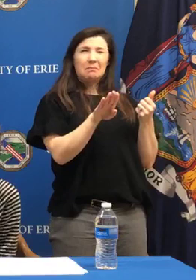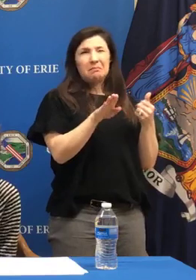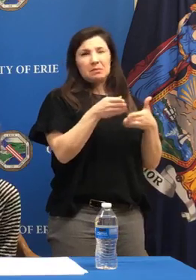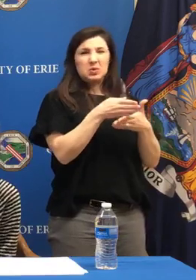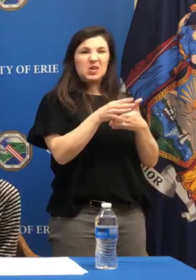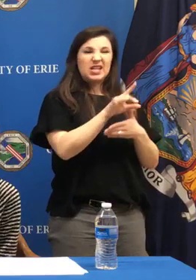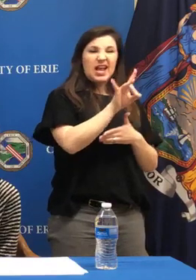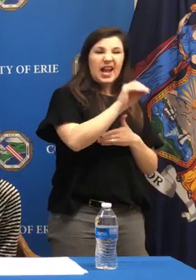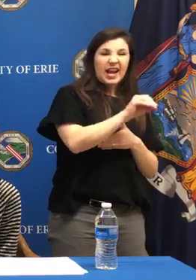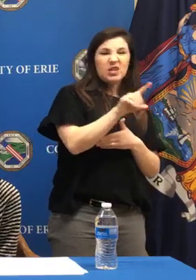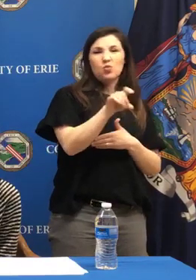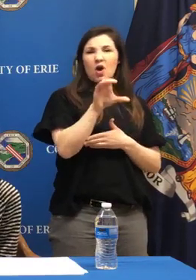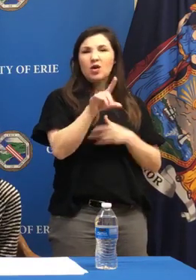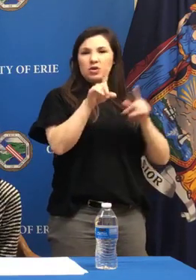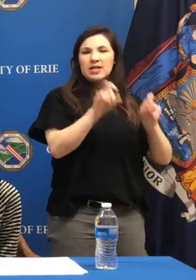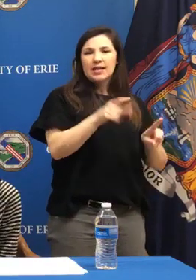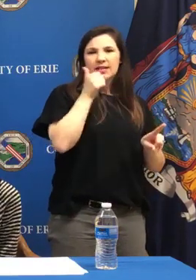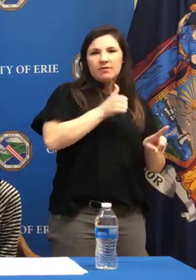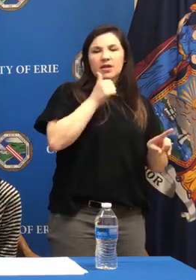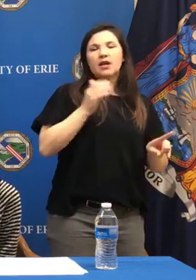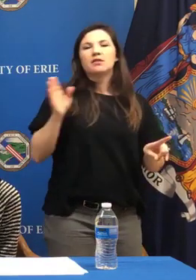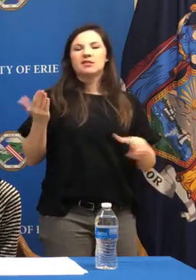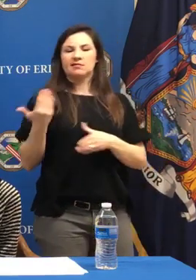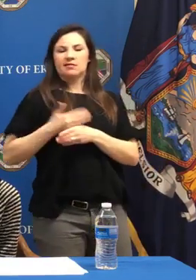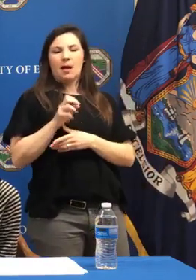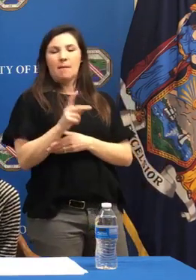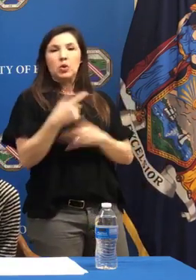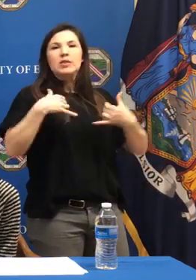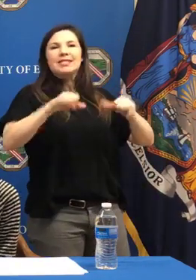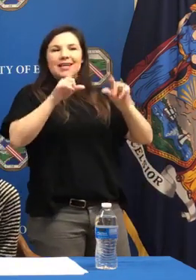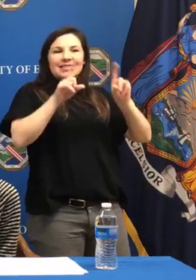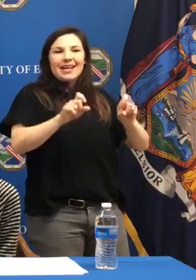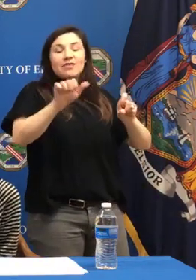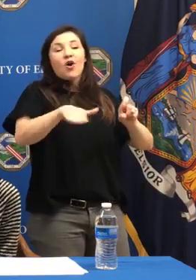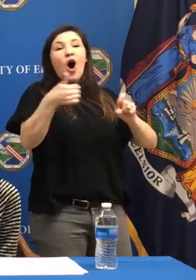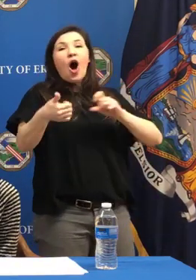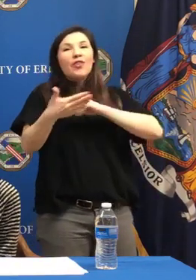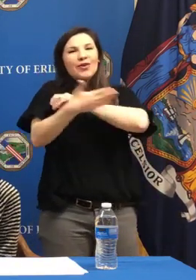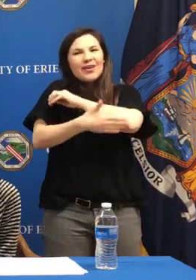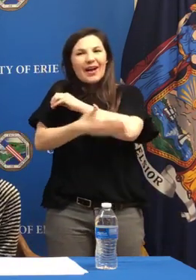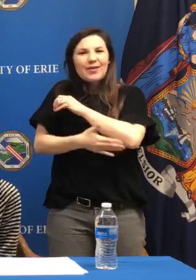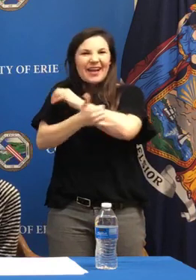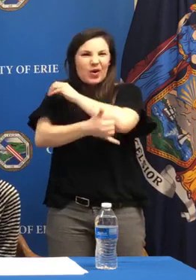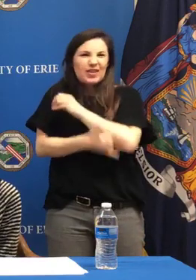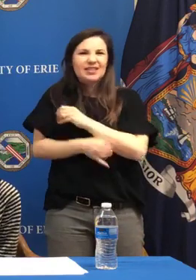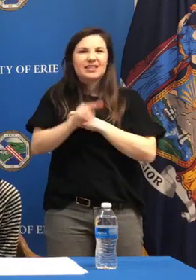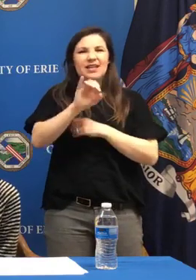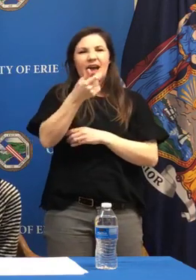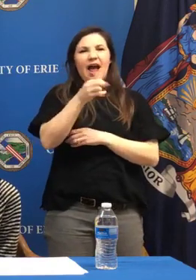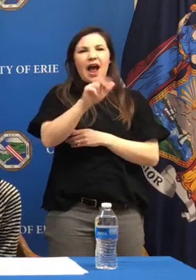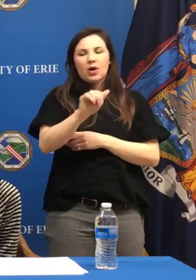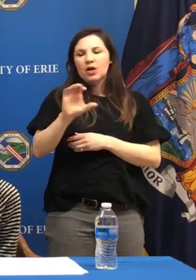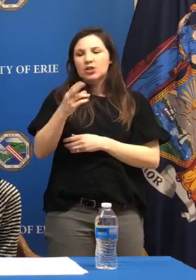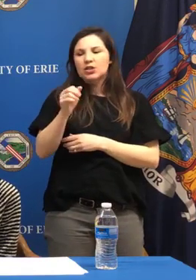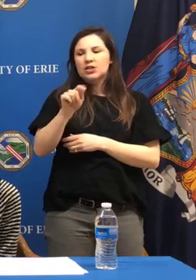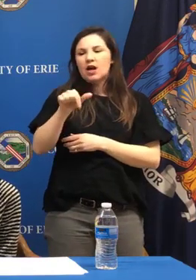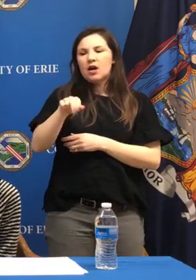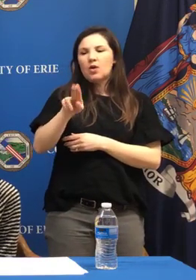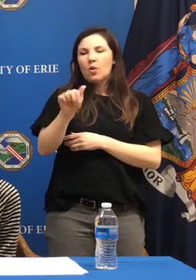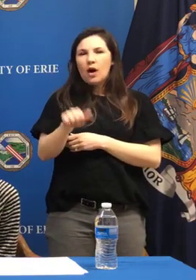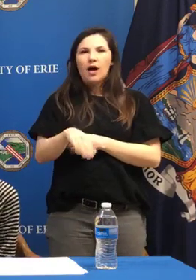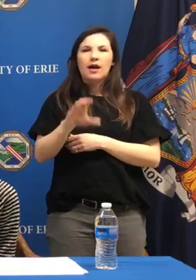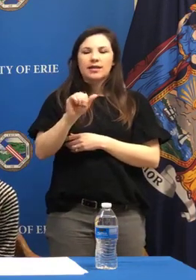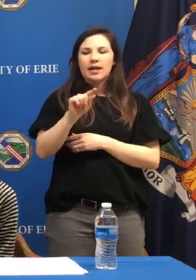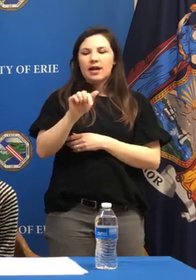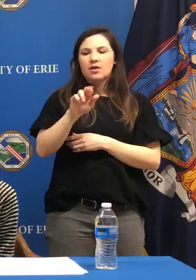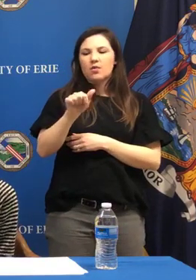100 tests a day right now. Because remember, we're still testing for other counties, right, Niagara, Chautauqua, Cattaraugus. And it's one of the reasons